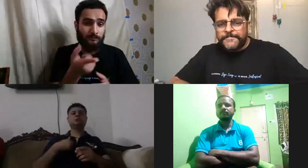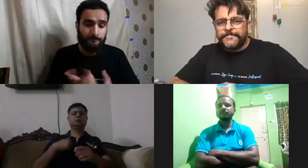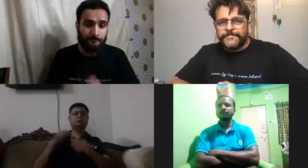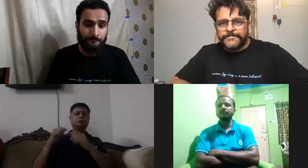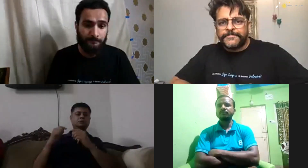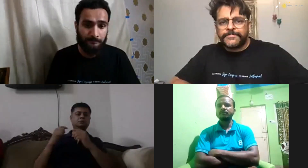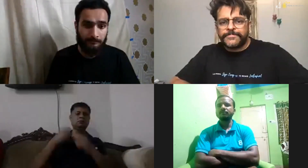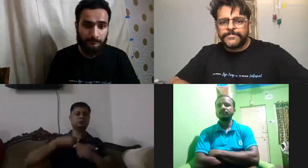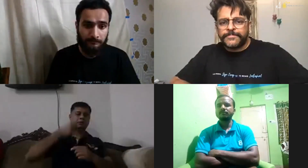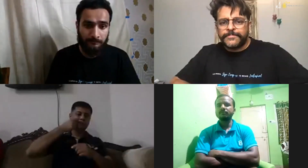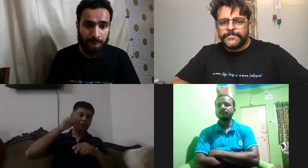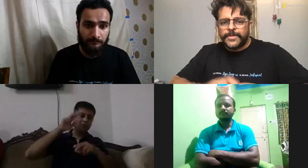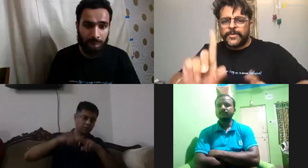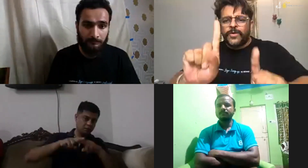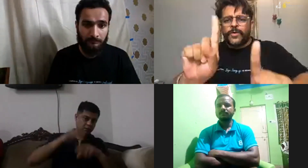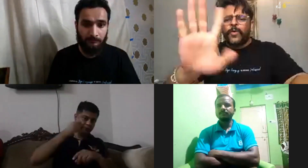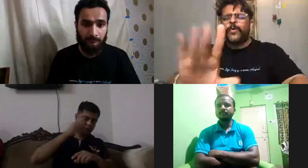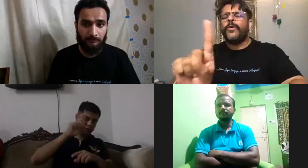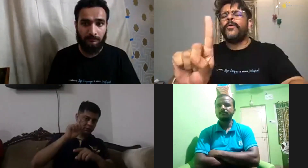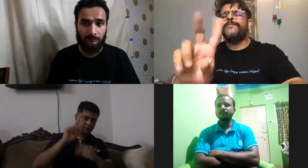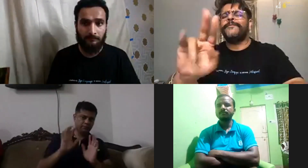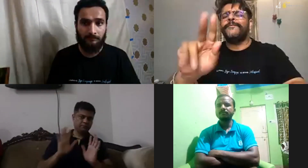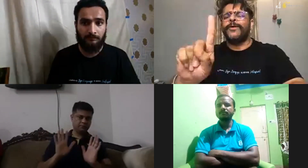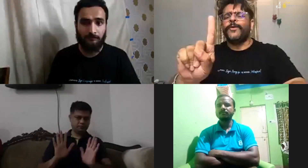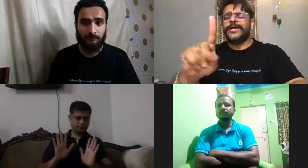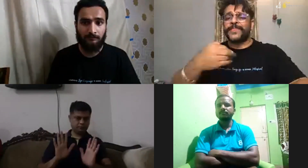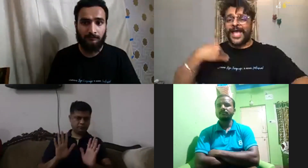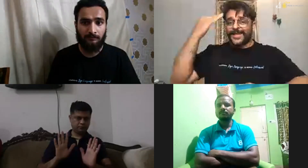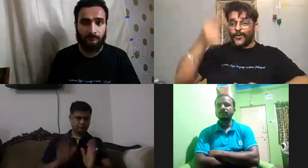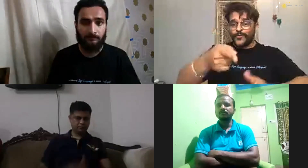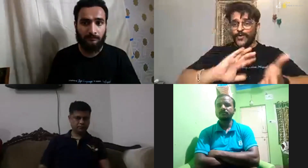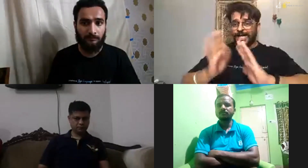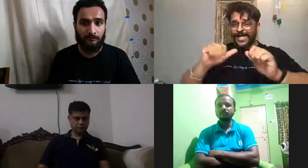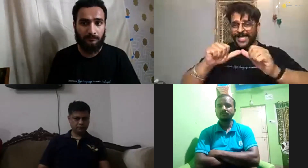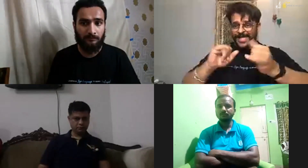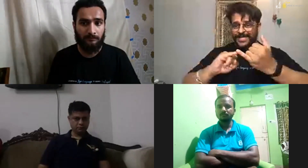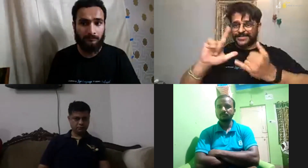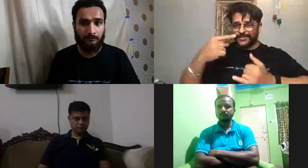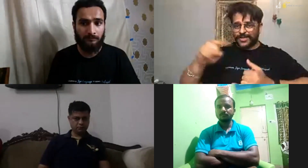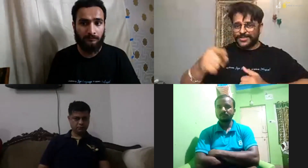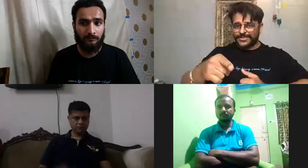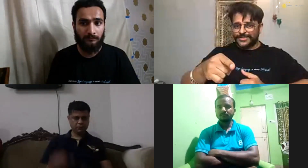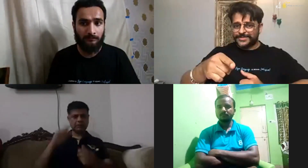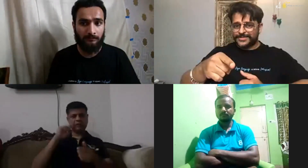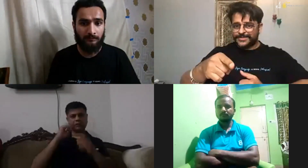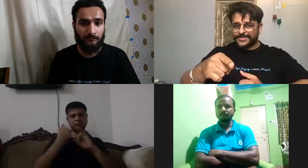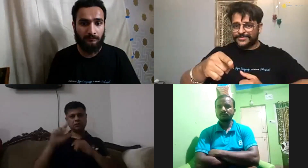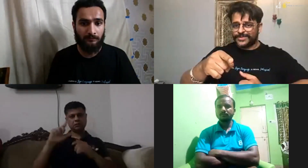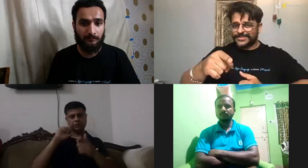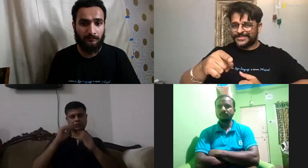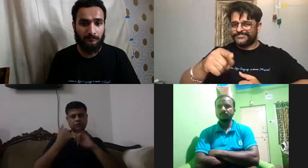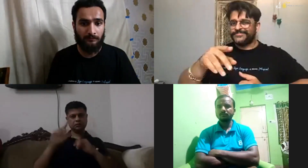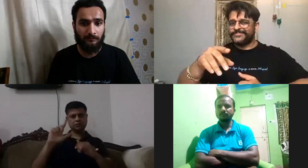Yeah. I'll take over. Yeah. So Wait, hold on, just I know you are signing in ASL,